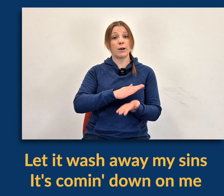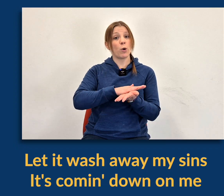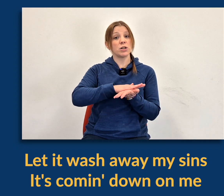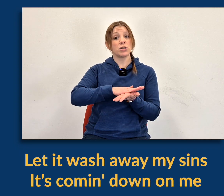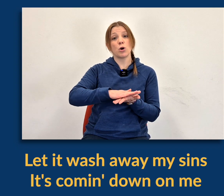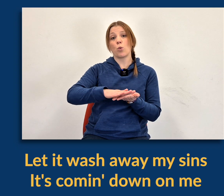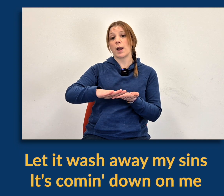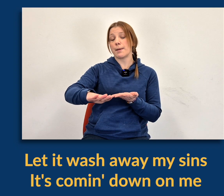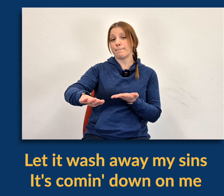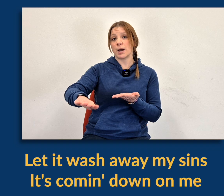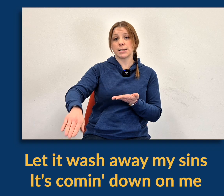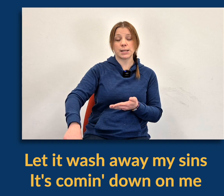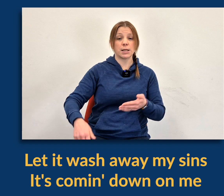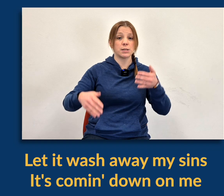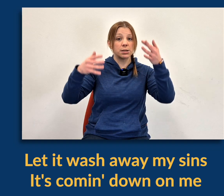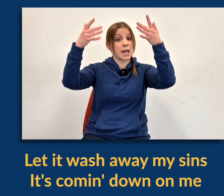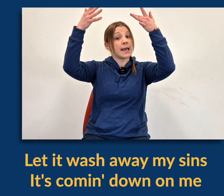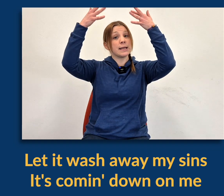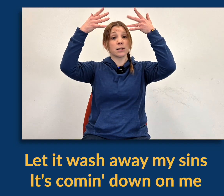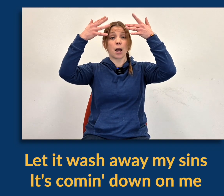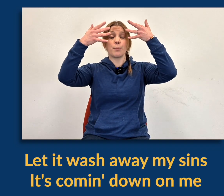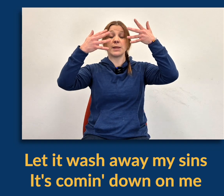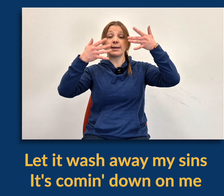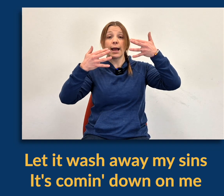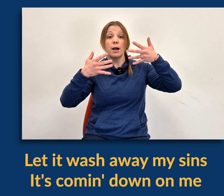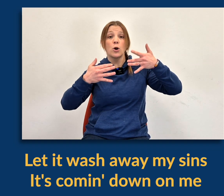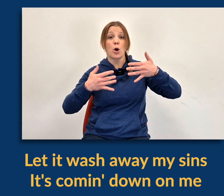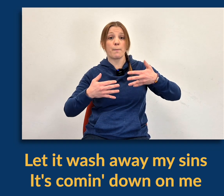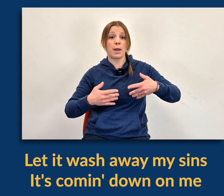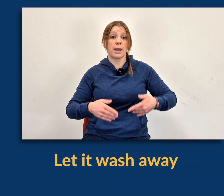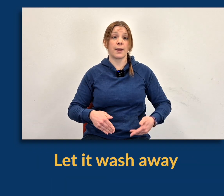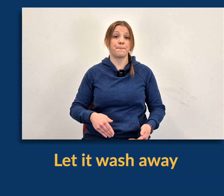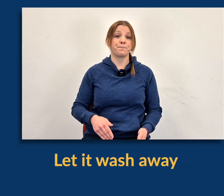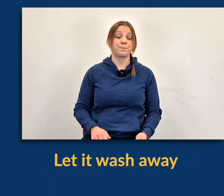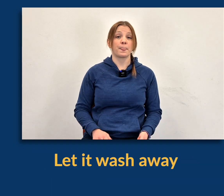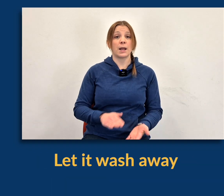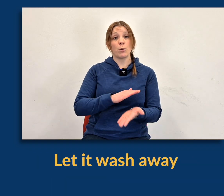wash away my sins. It's coming down on me. Let it wash